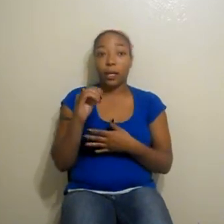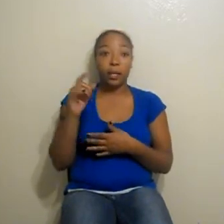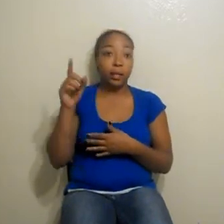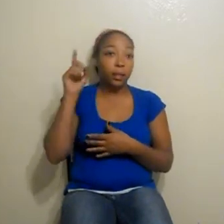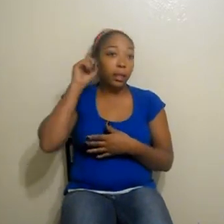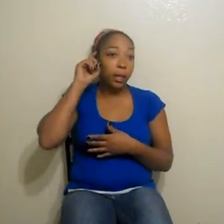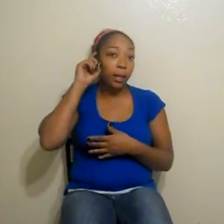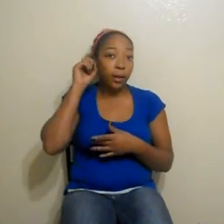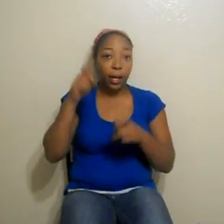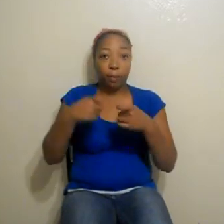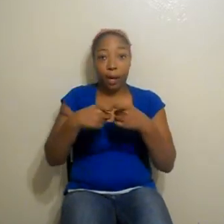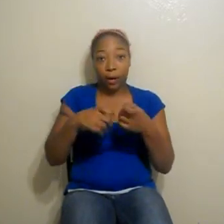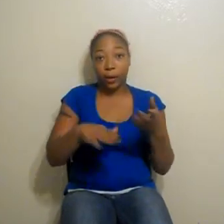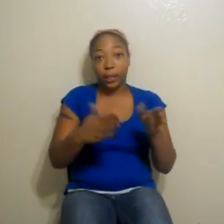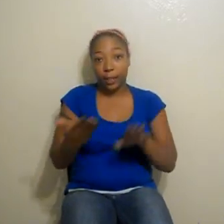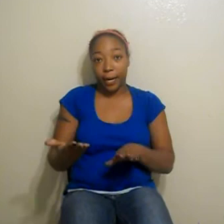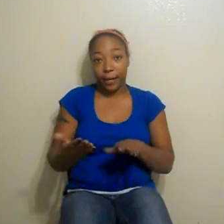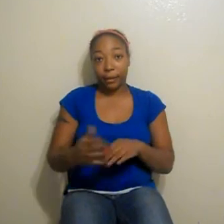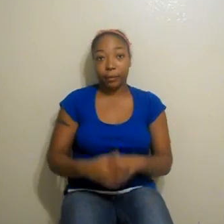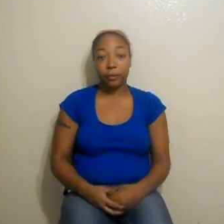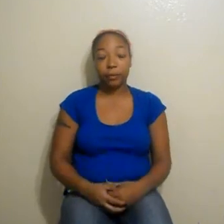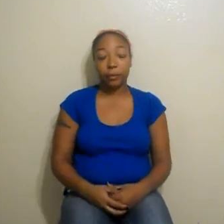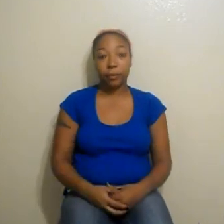is the hearing aid batteries die.